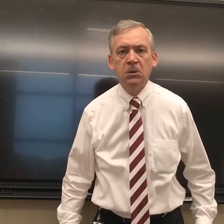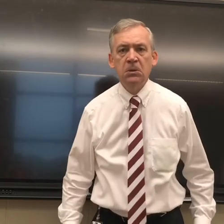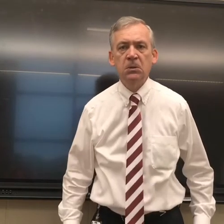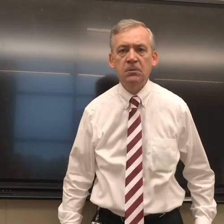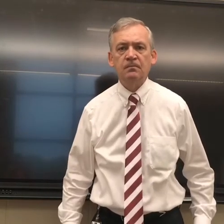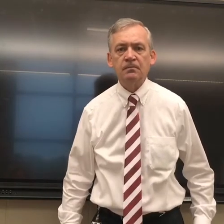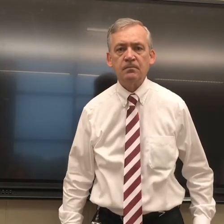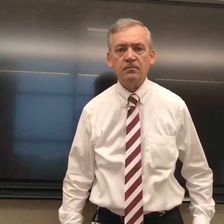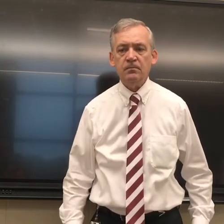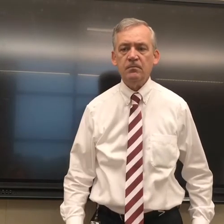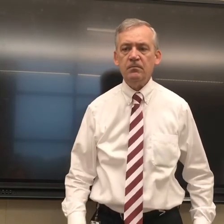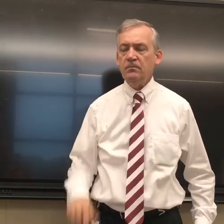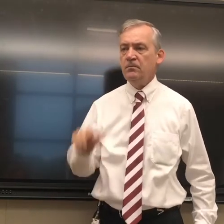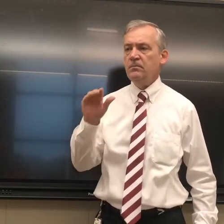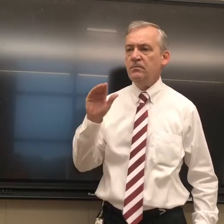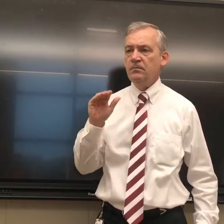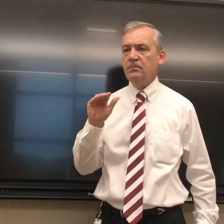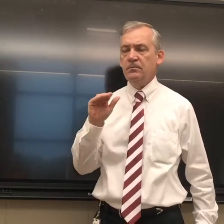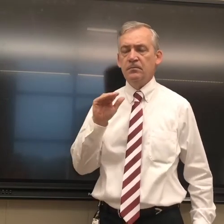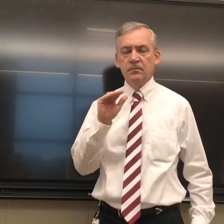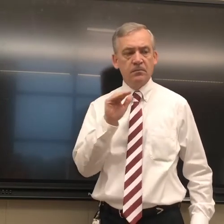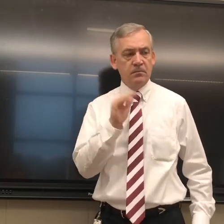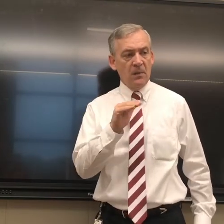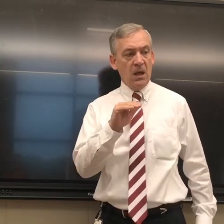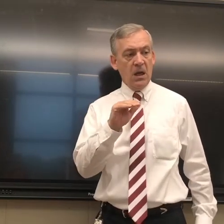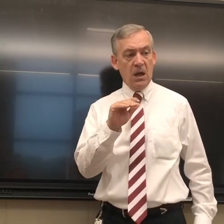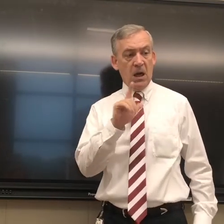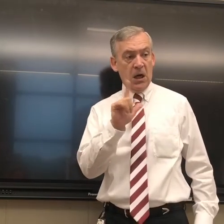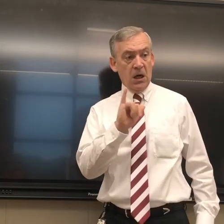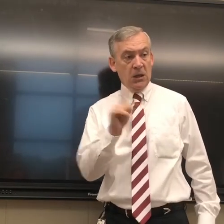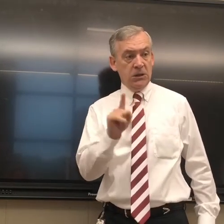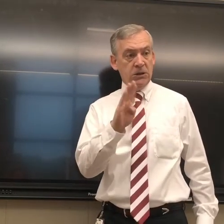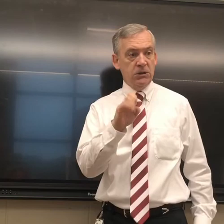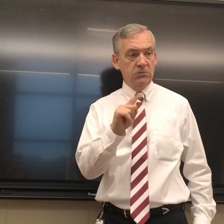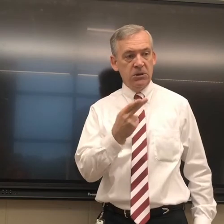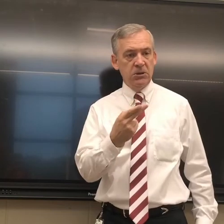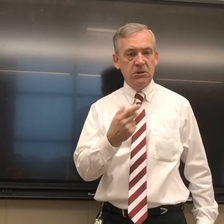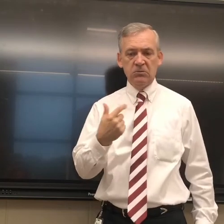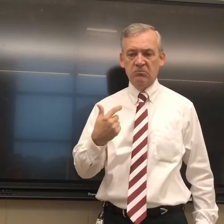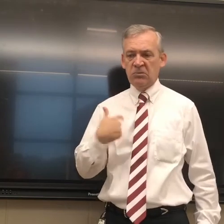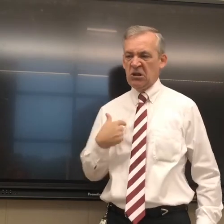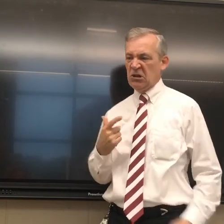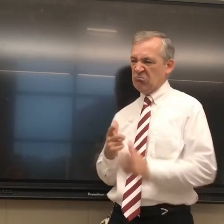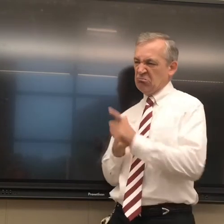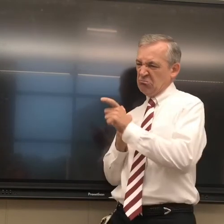Lisbeth! I leaped furiously into the mounds of marigolds and pulled